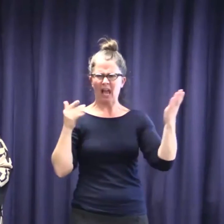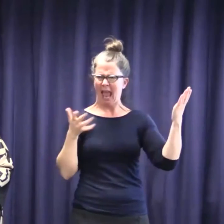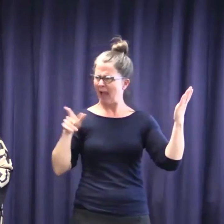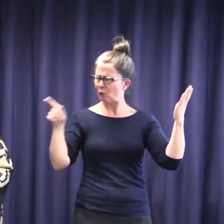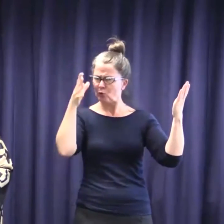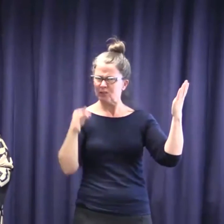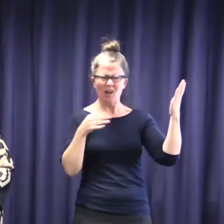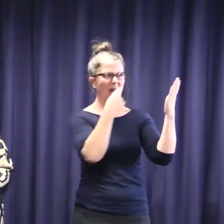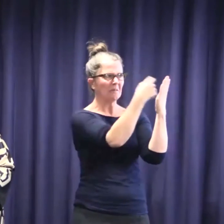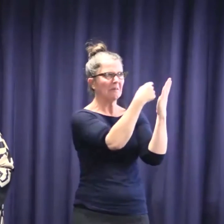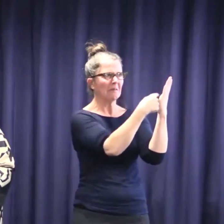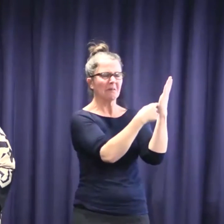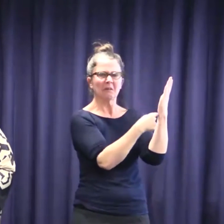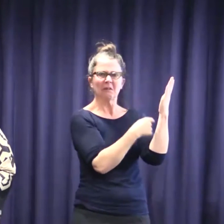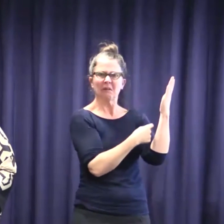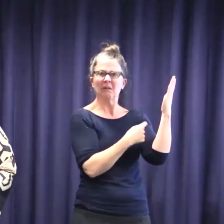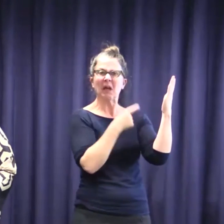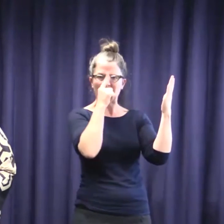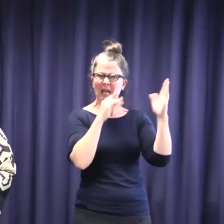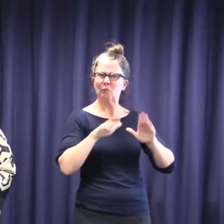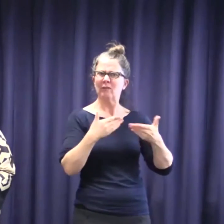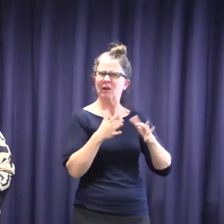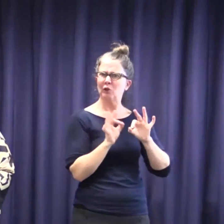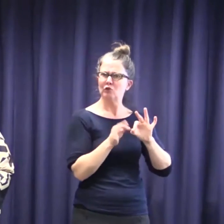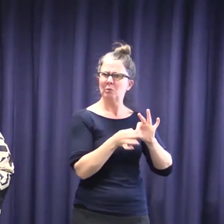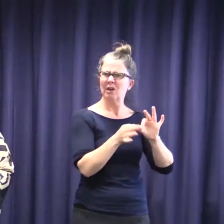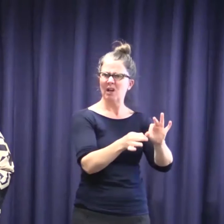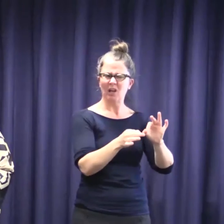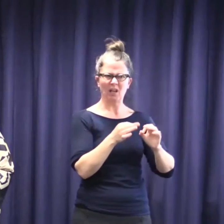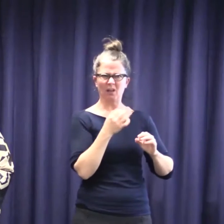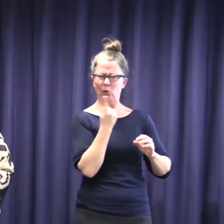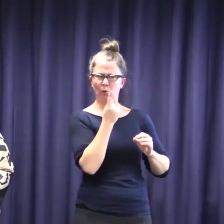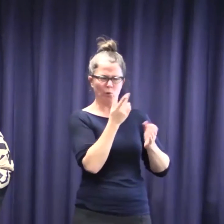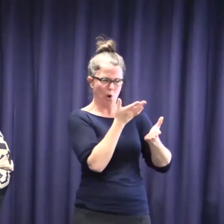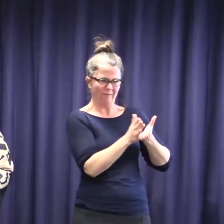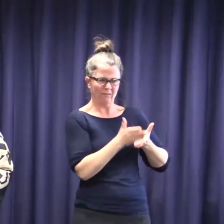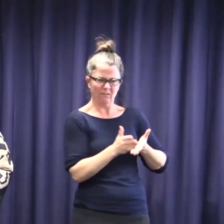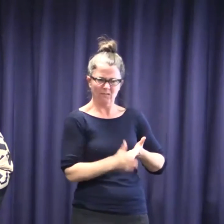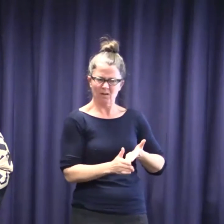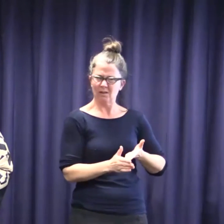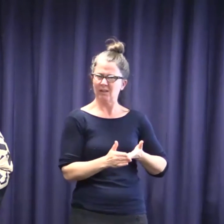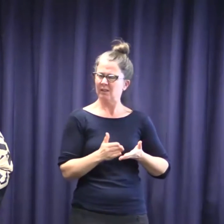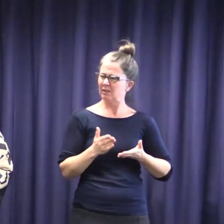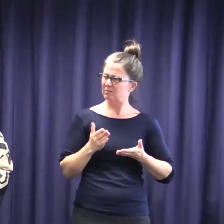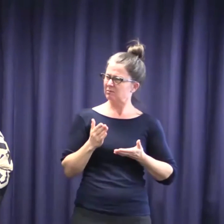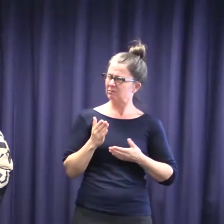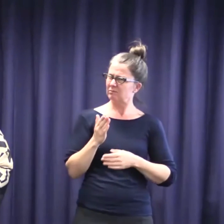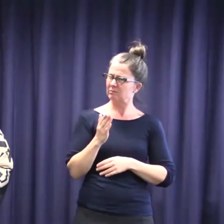NABS receives so as to make the most out of the limited options that deaf people would have?